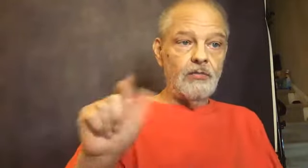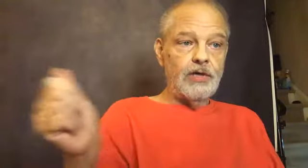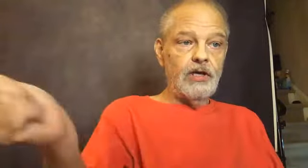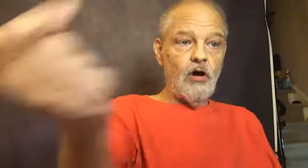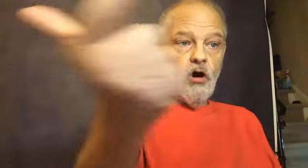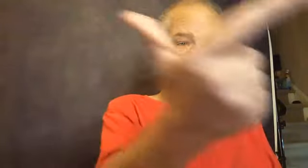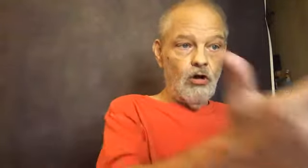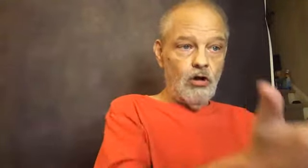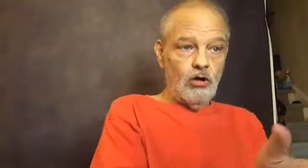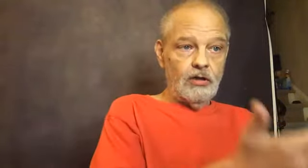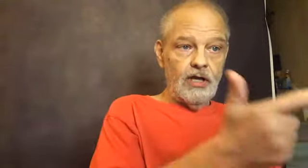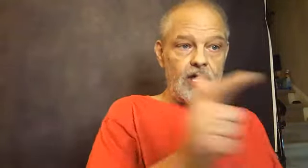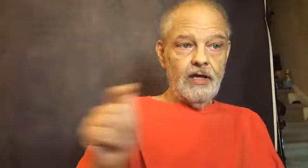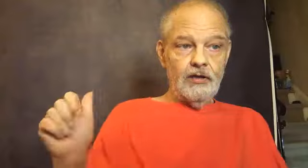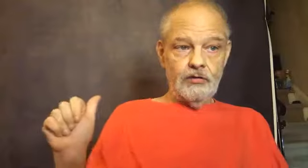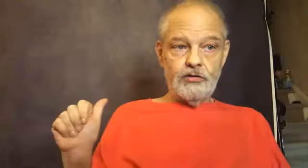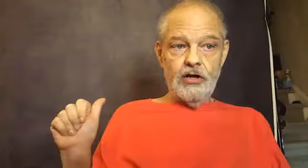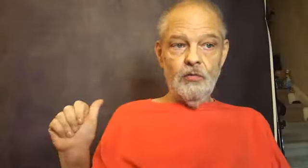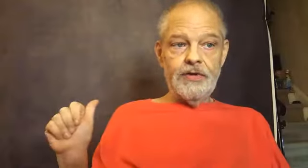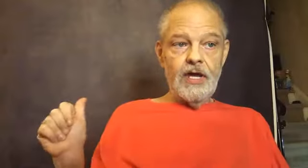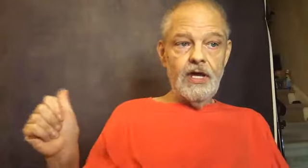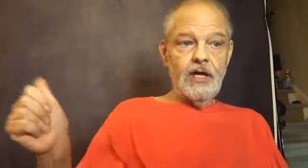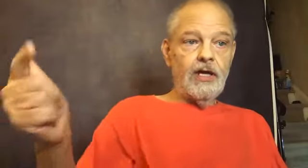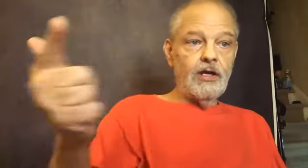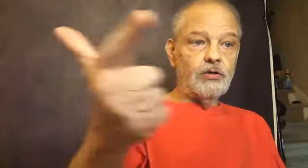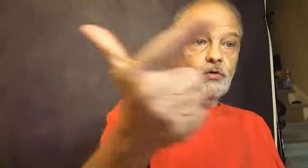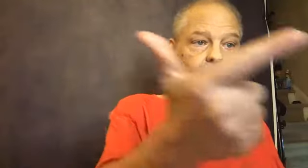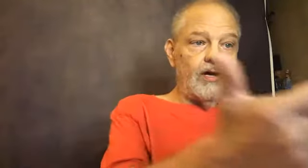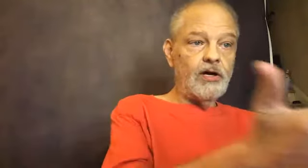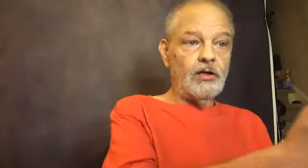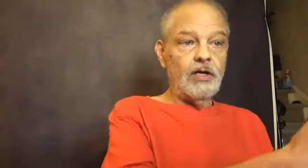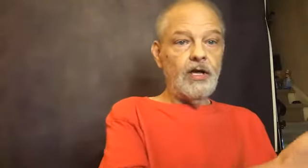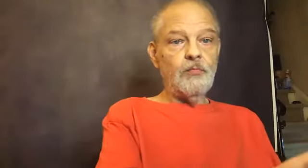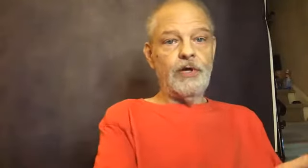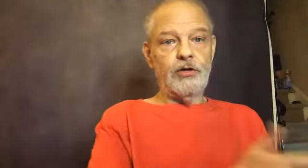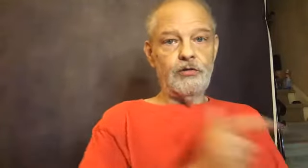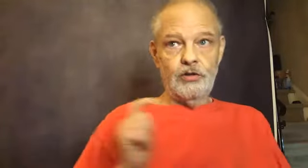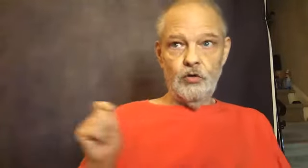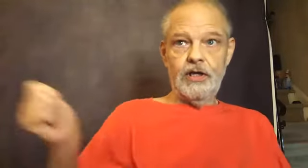be all. You're starting with A, you're doing L, but you're doing it